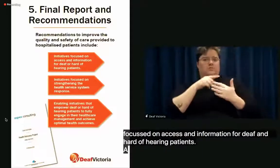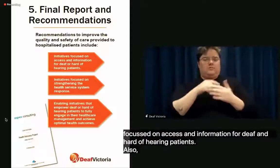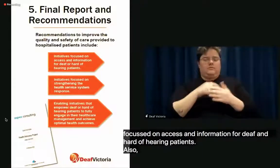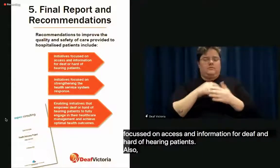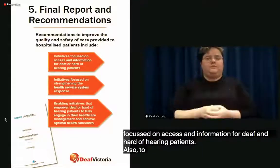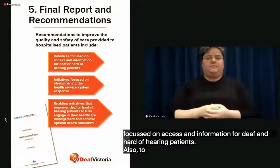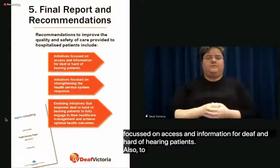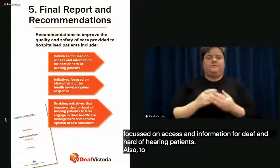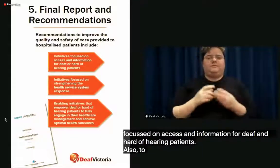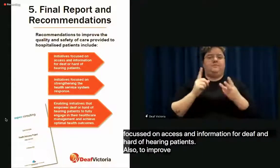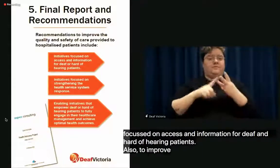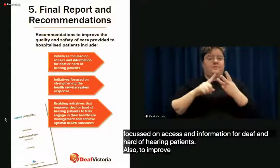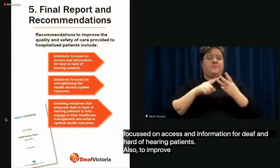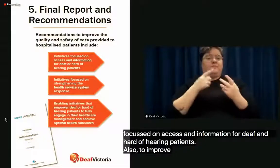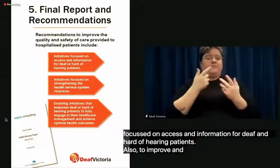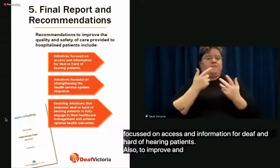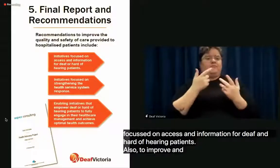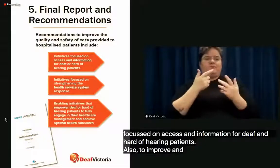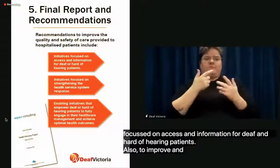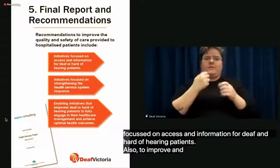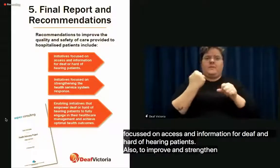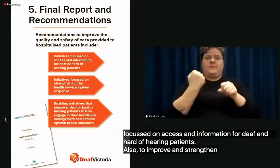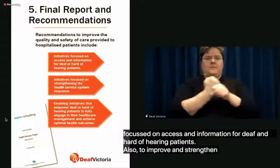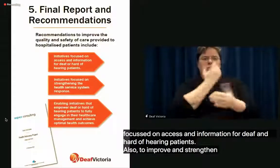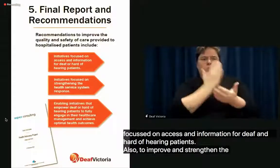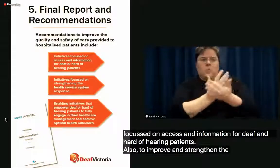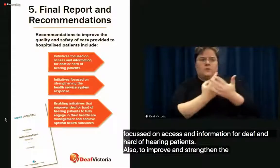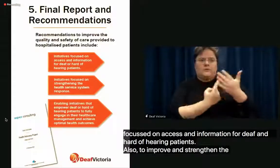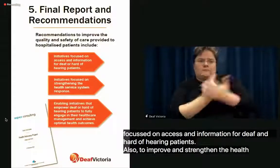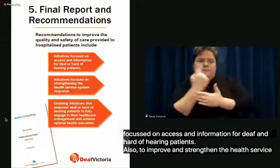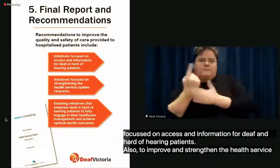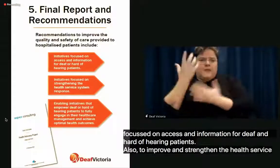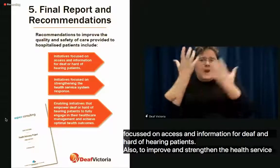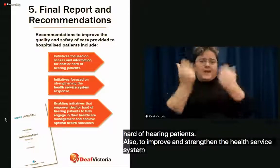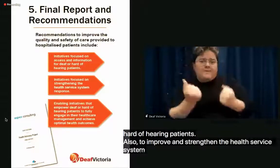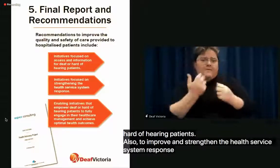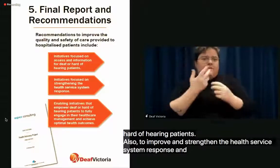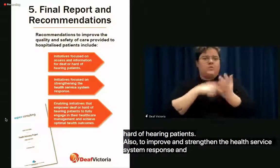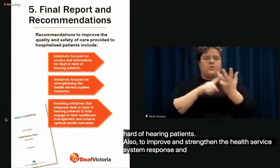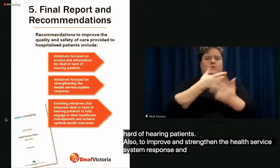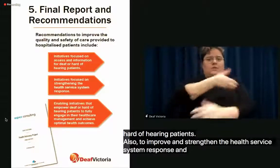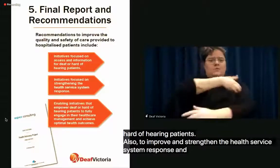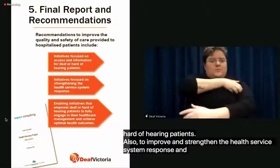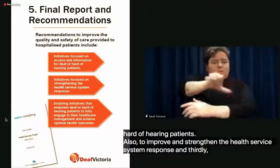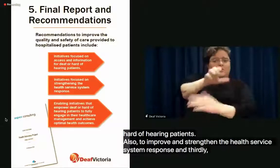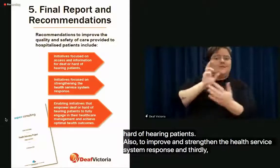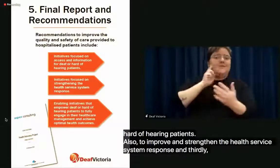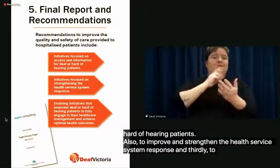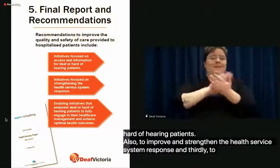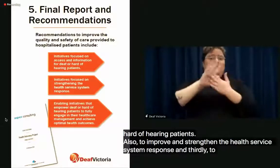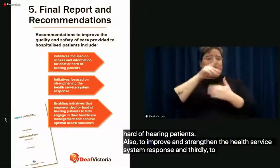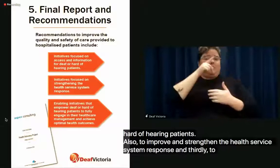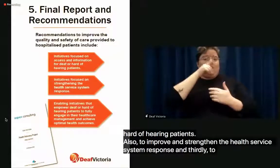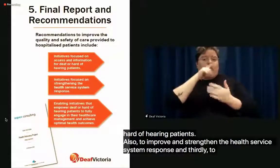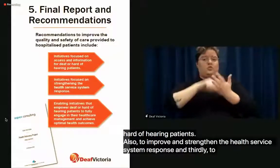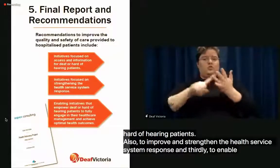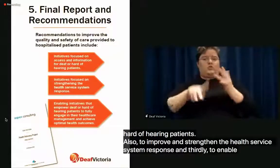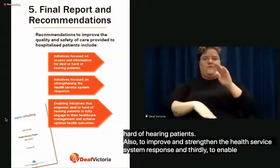system response. Thirdly, to enable initiatives that empower deaf or hard of hearing patients to